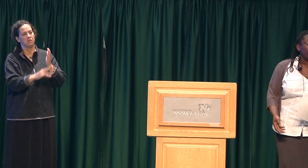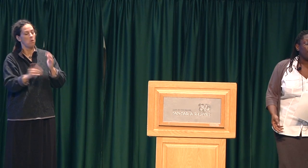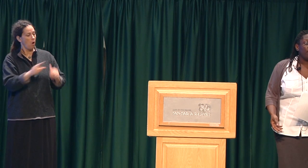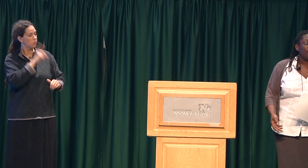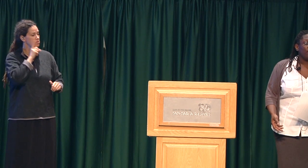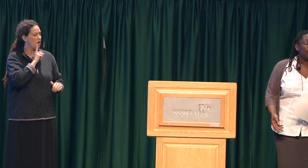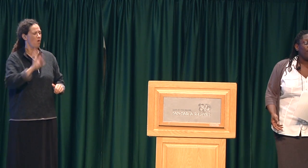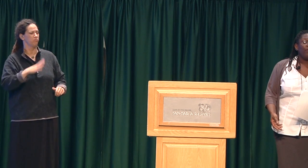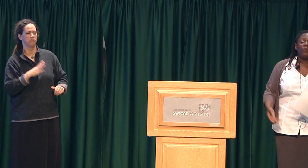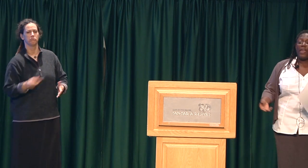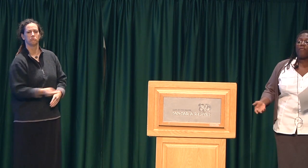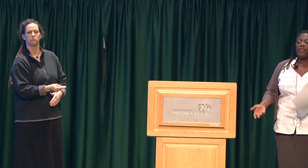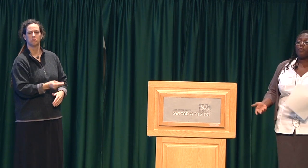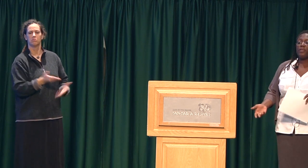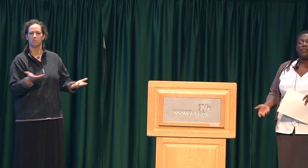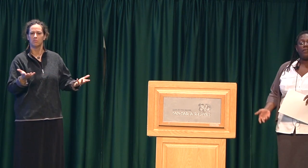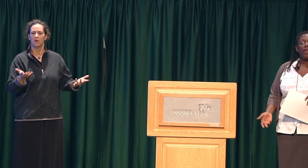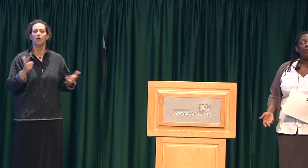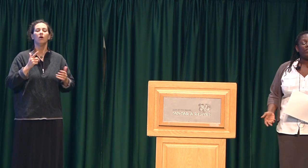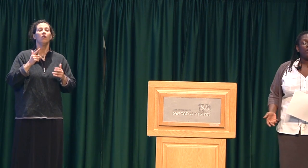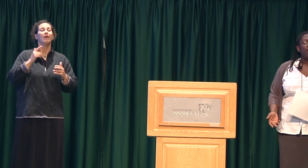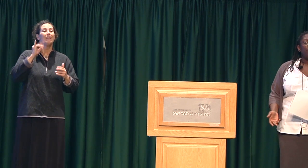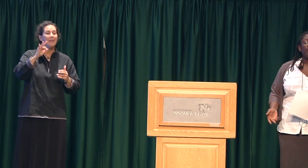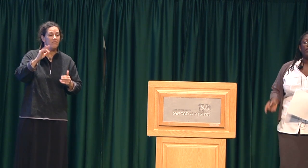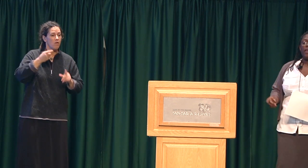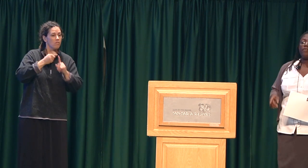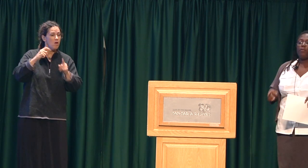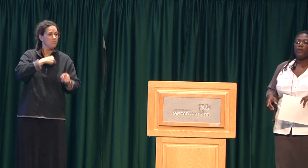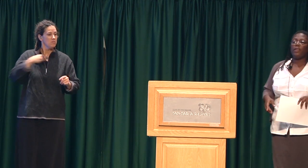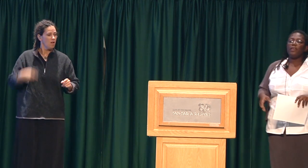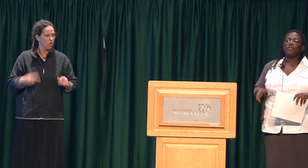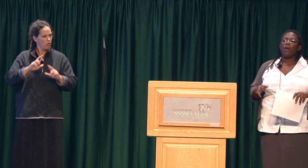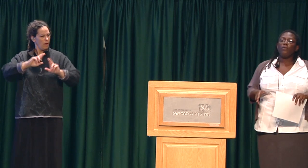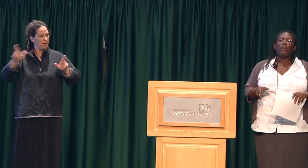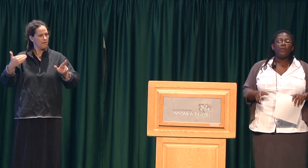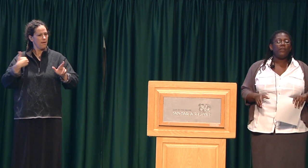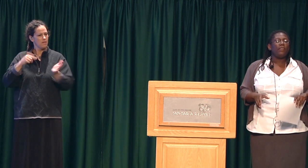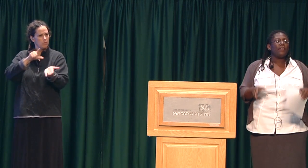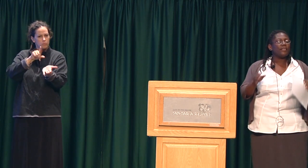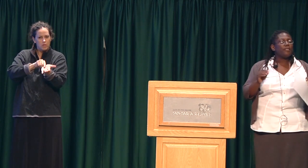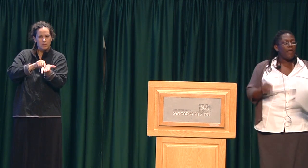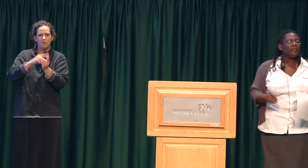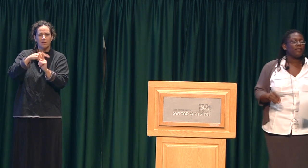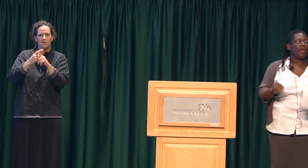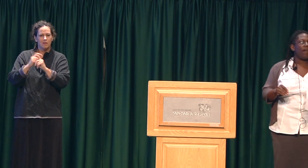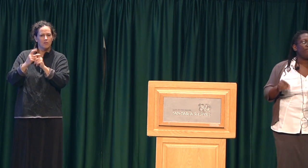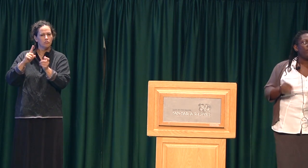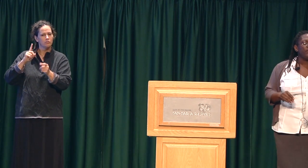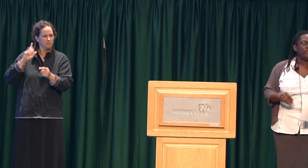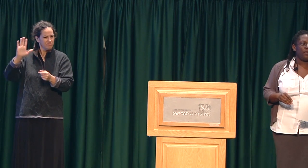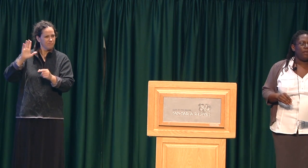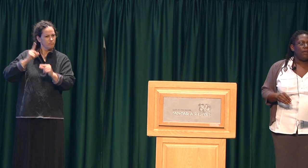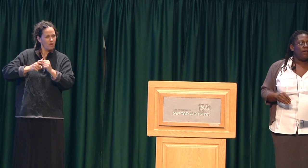America, we have things printed in their language. But the deaf community is the only community that is expected to